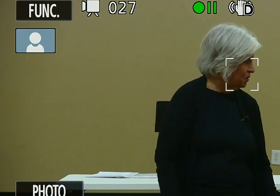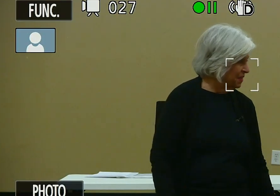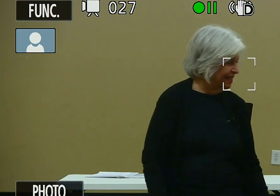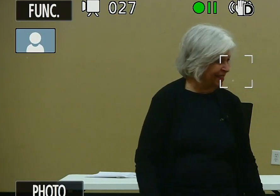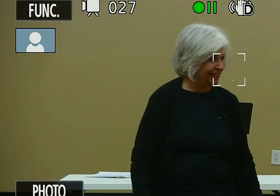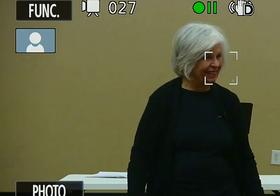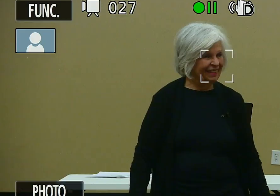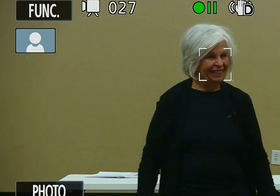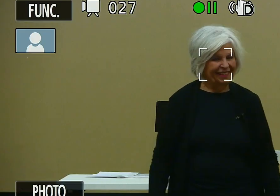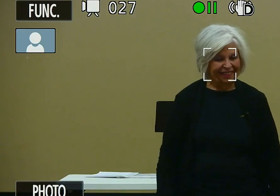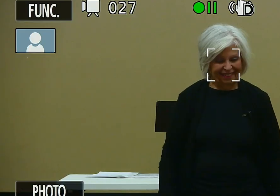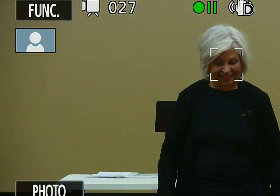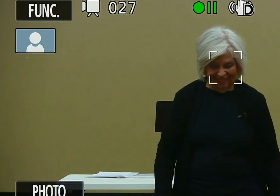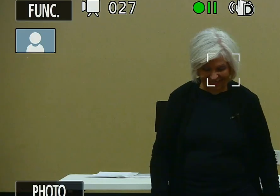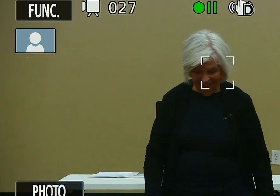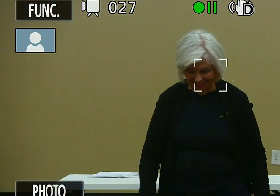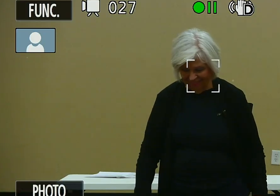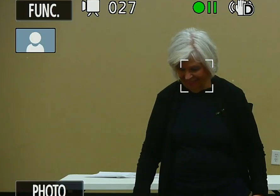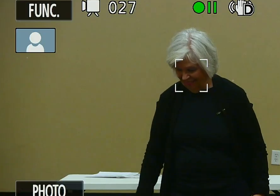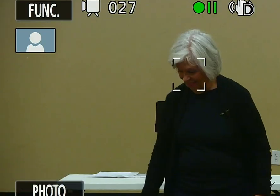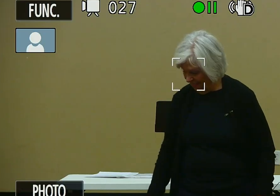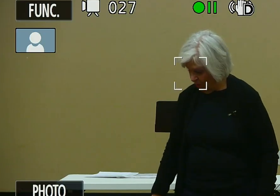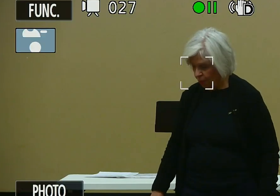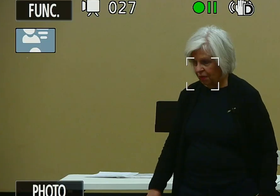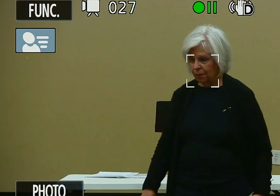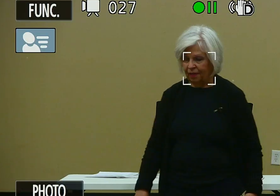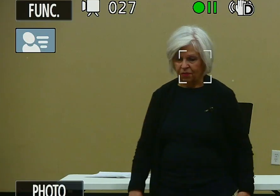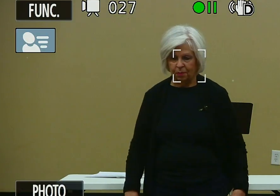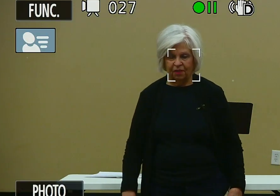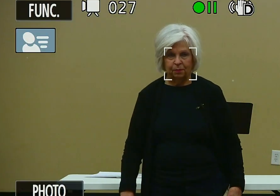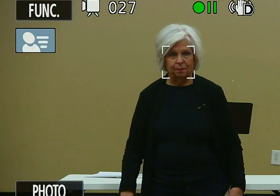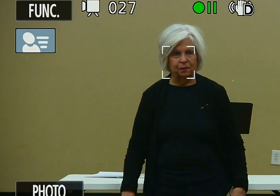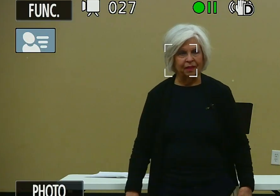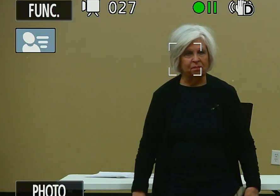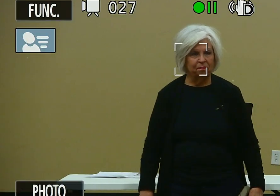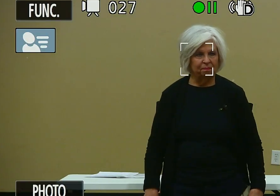interested. And let's pray that we have some deaf people come.